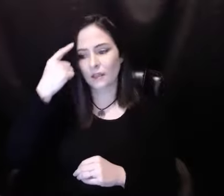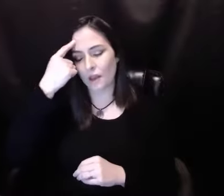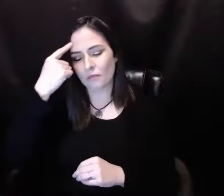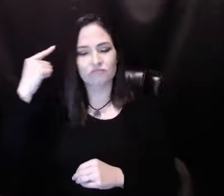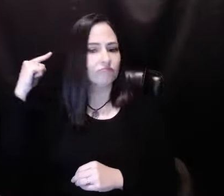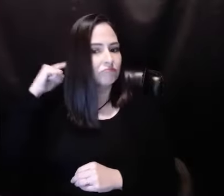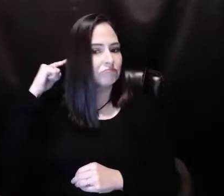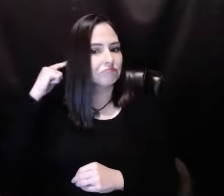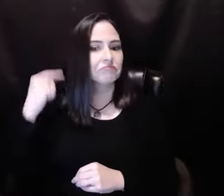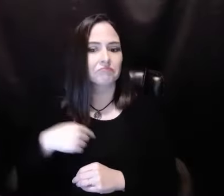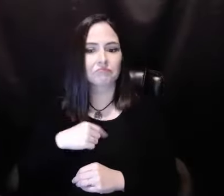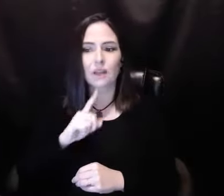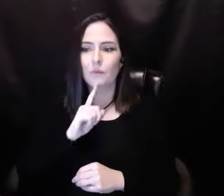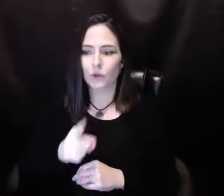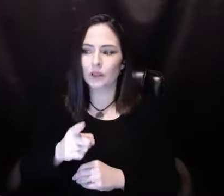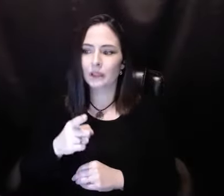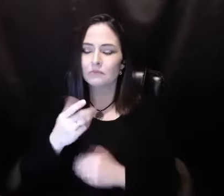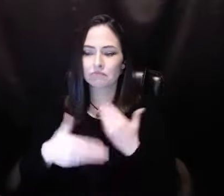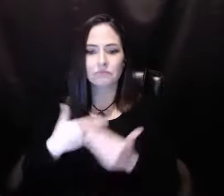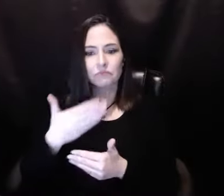I rationalize. I am really good.